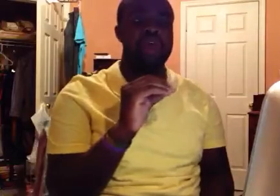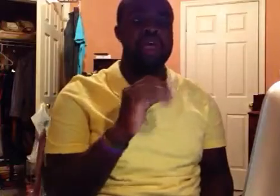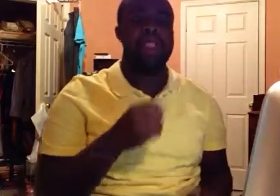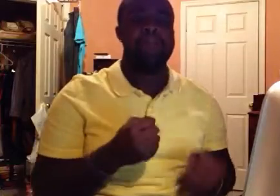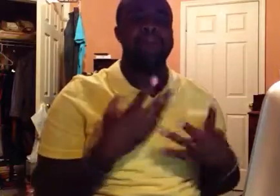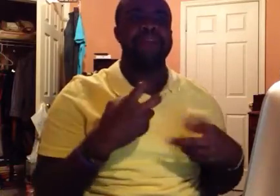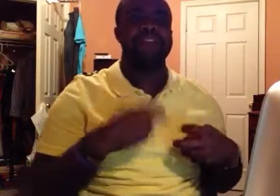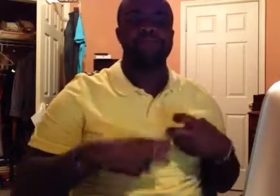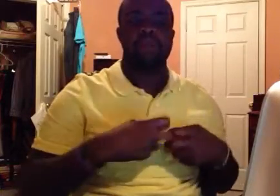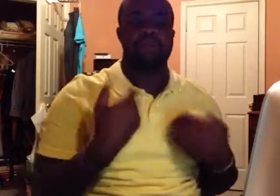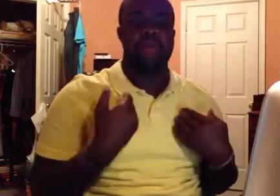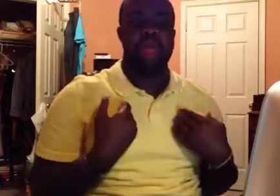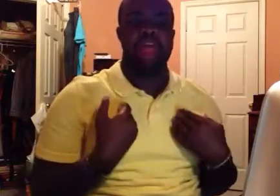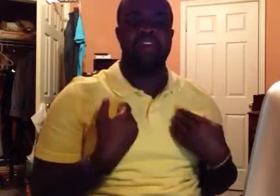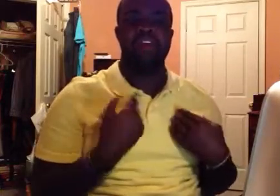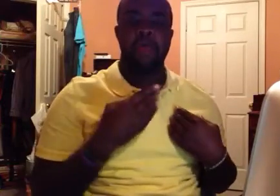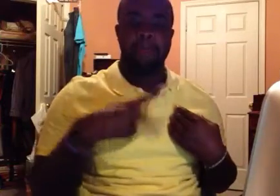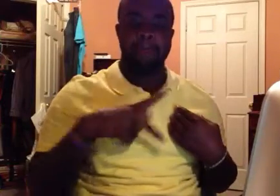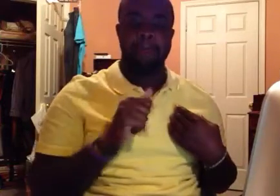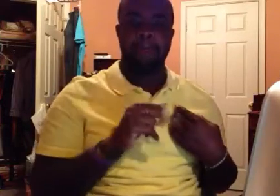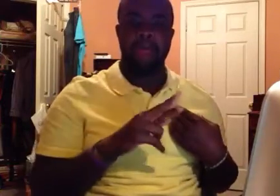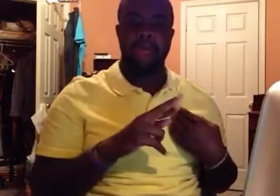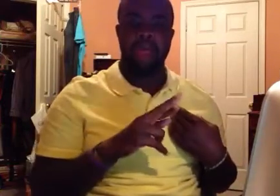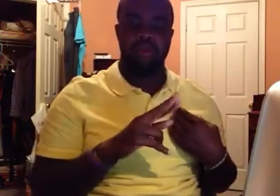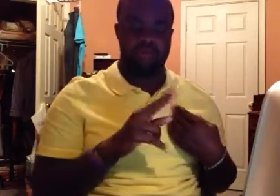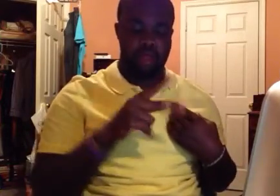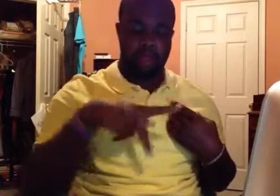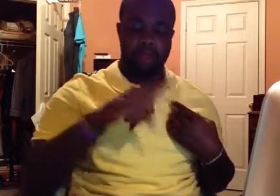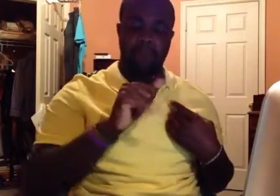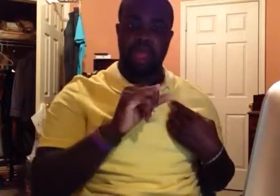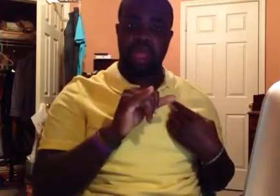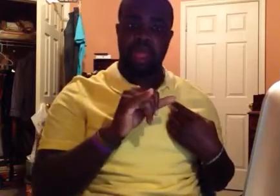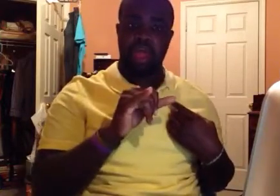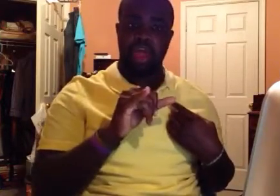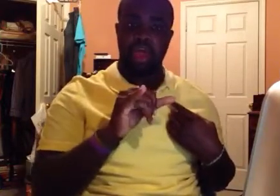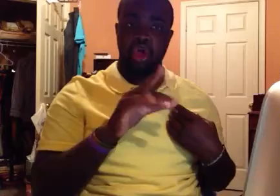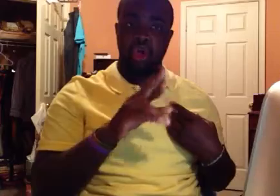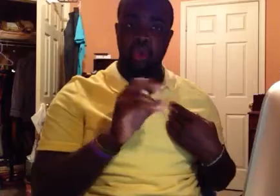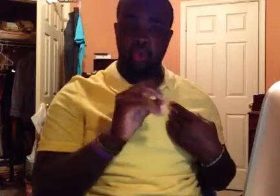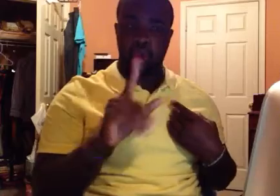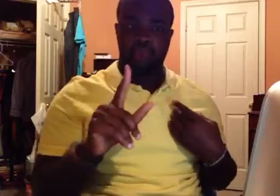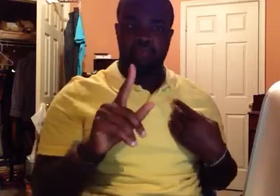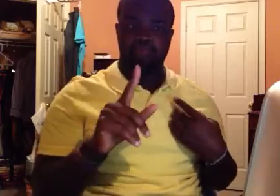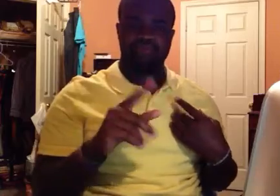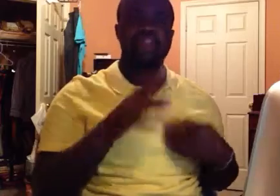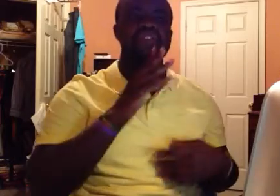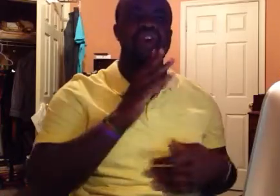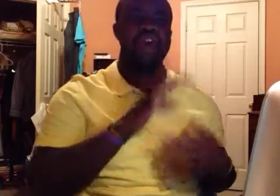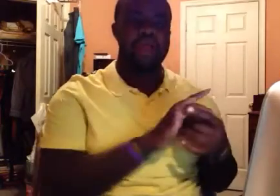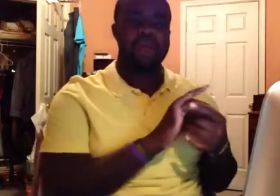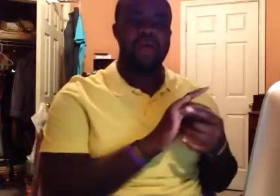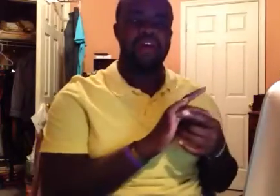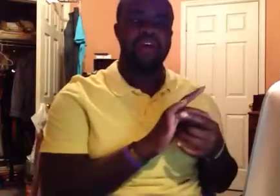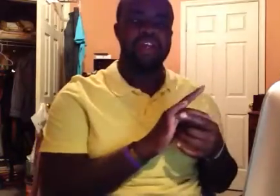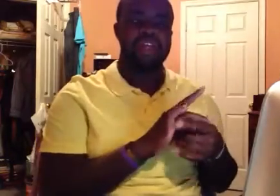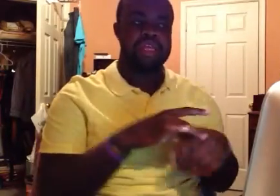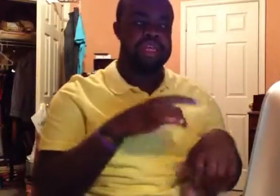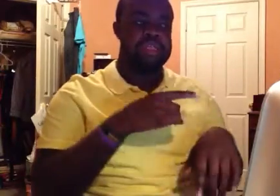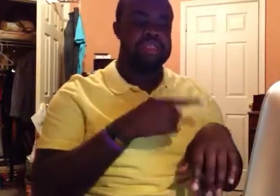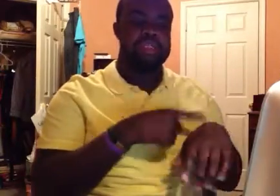bit about how time cards actually get translated and become checks, that process and how that happens. It's actually less complicated than I thought. I had a friend of